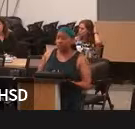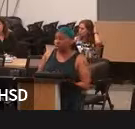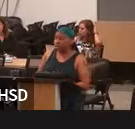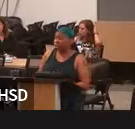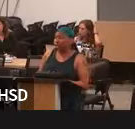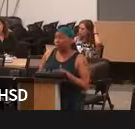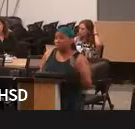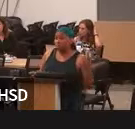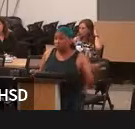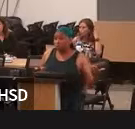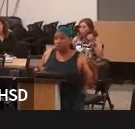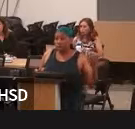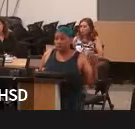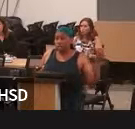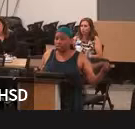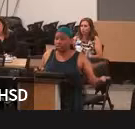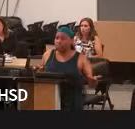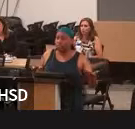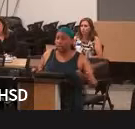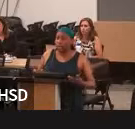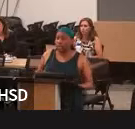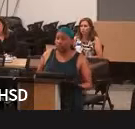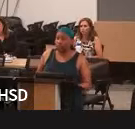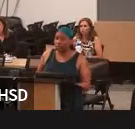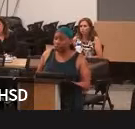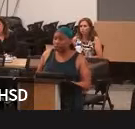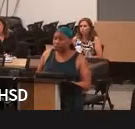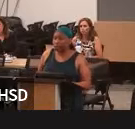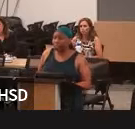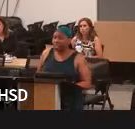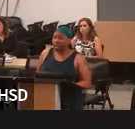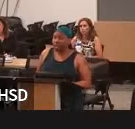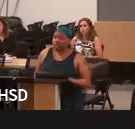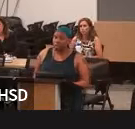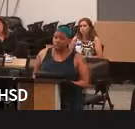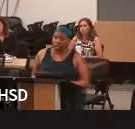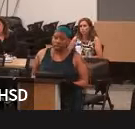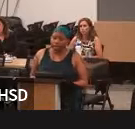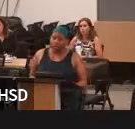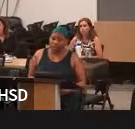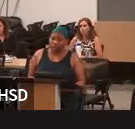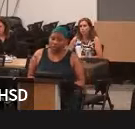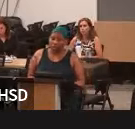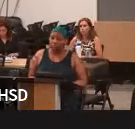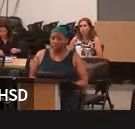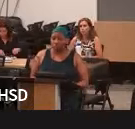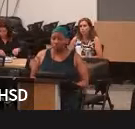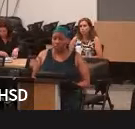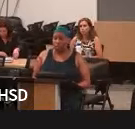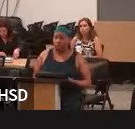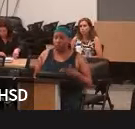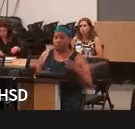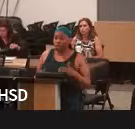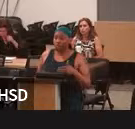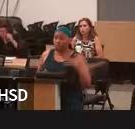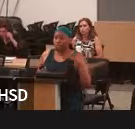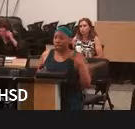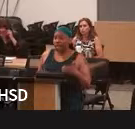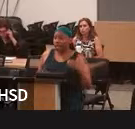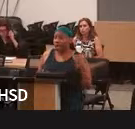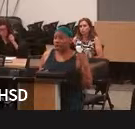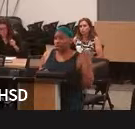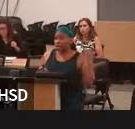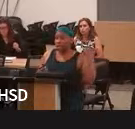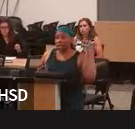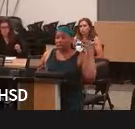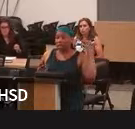the N-word in order to encourage some sense of deterrence from using the word. And also greater accountability for administrators who fail to